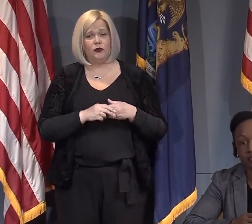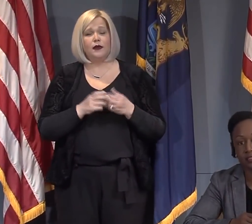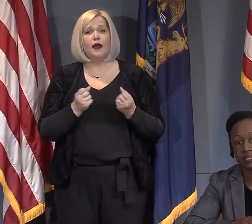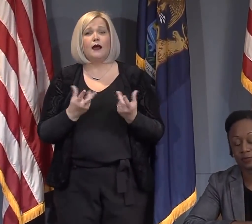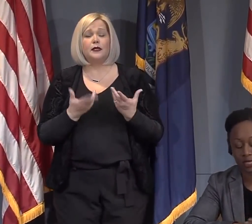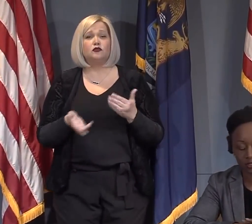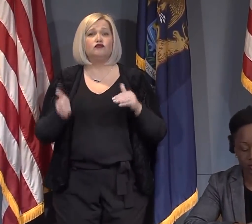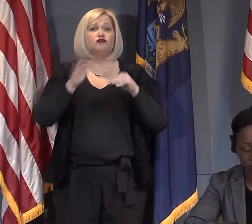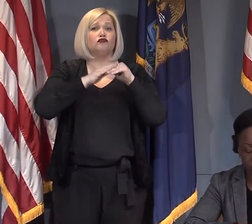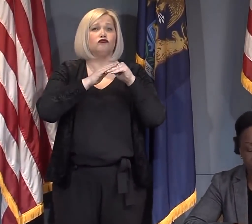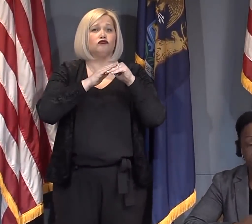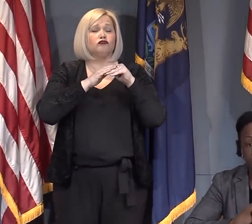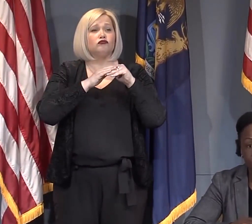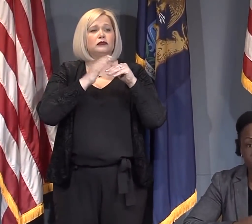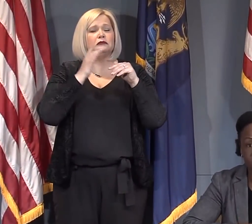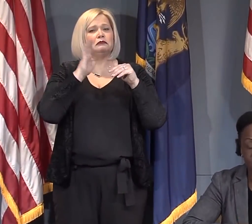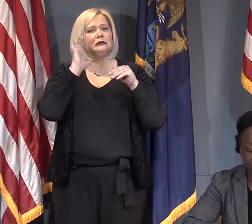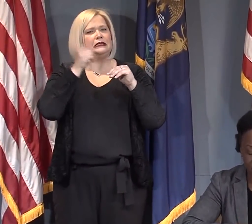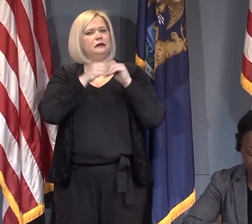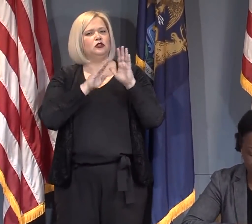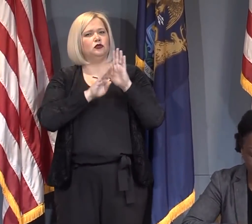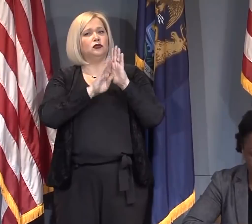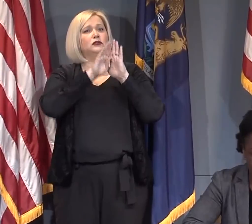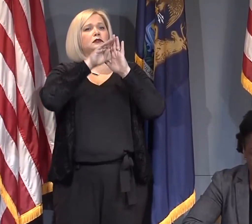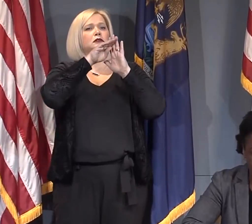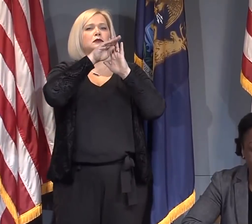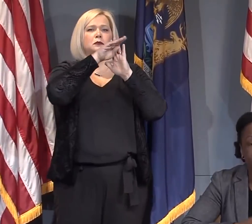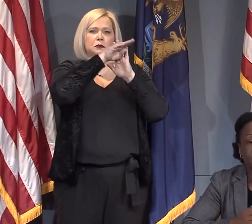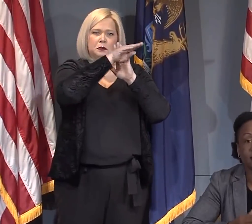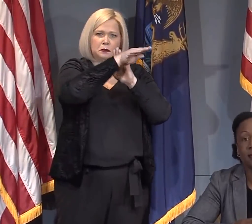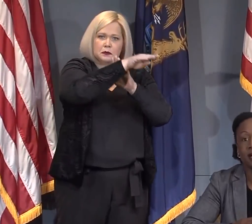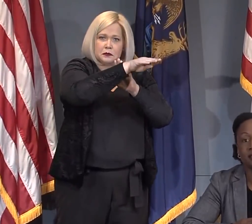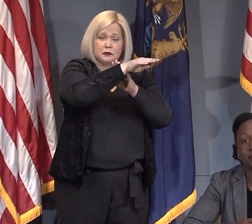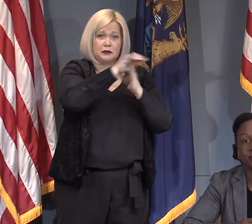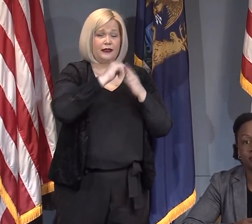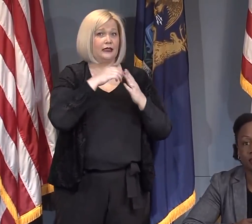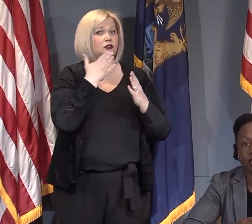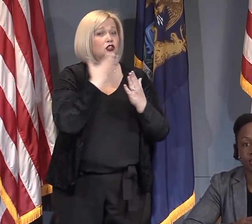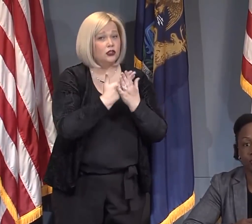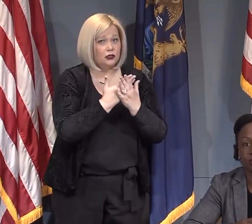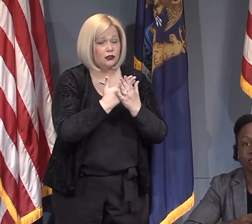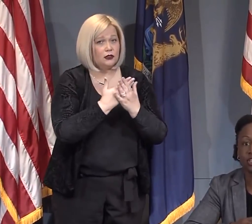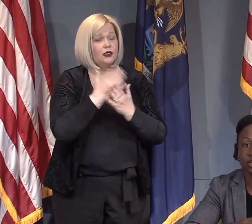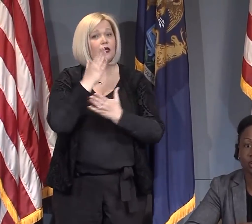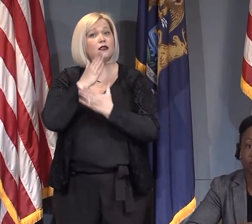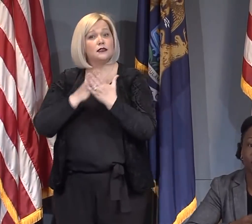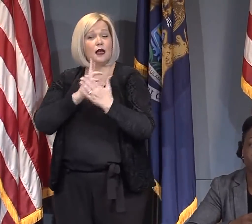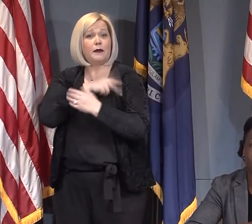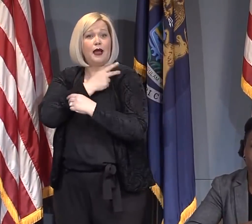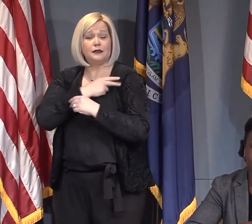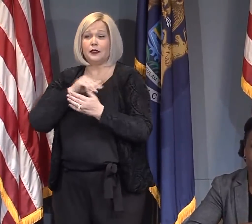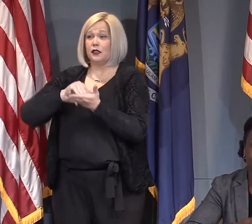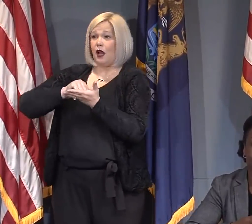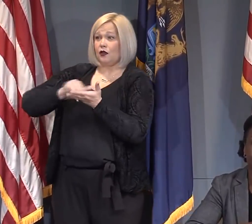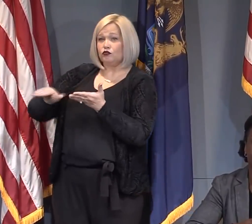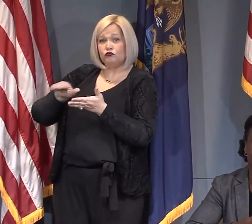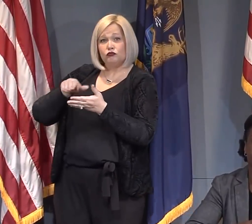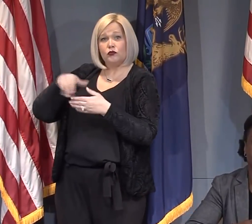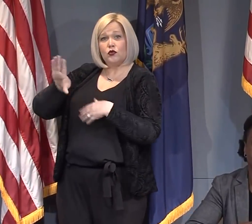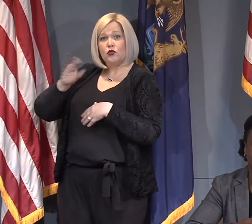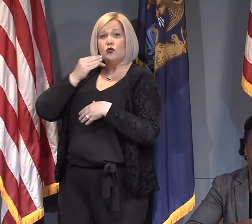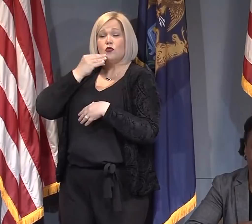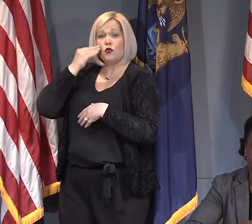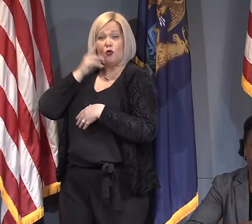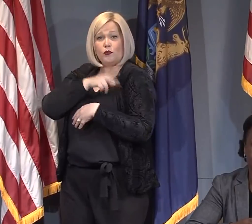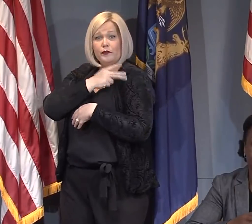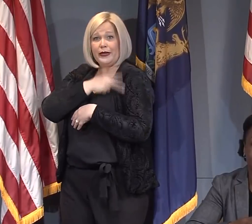in cases has plateaued, which is definitely a good thing. Some hospitals are actually discharging more patients with